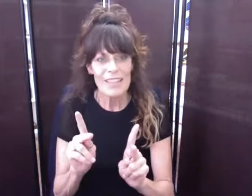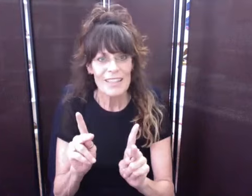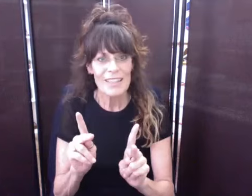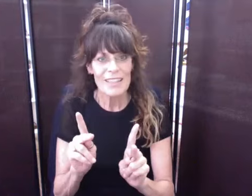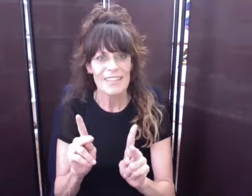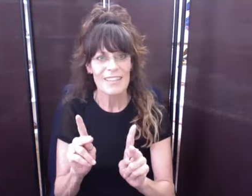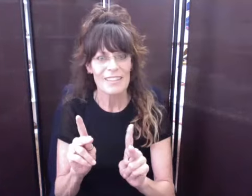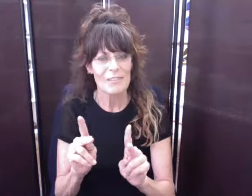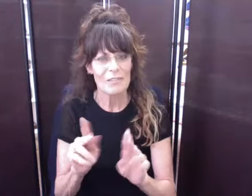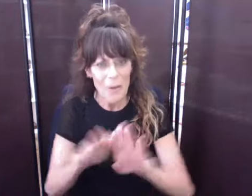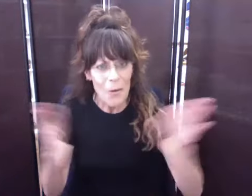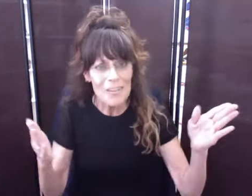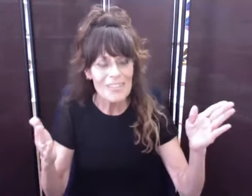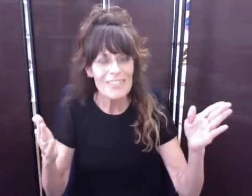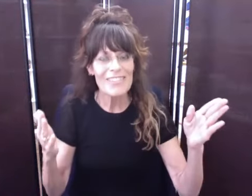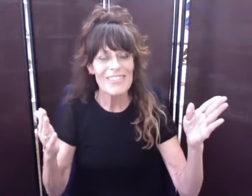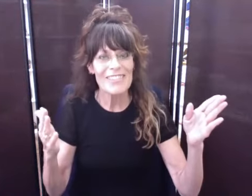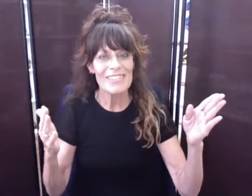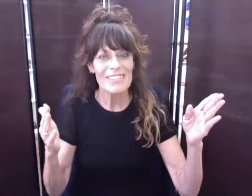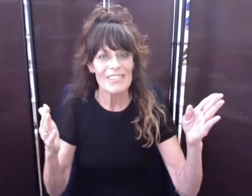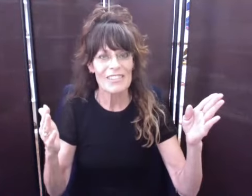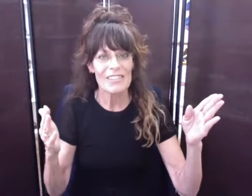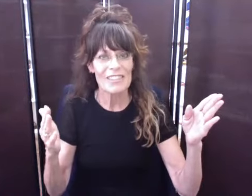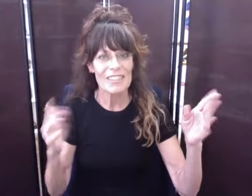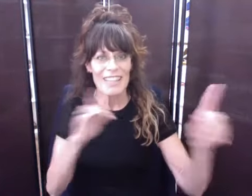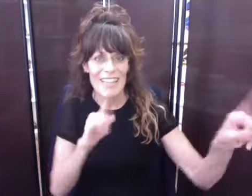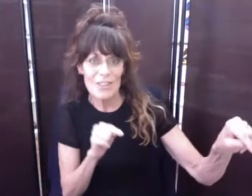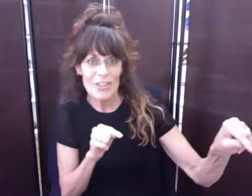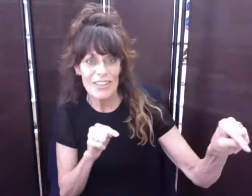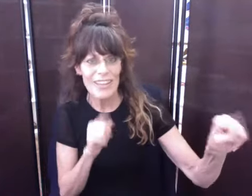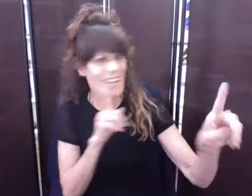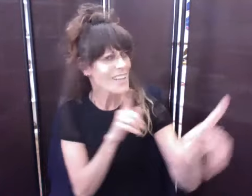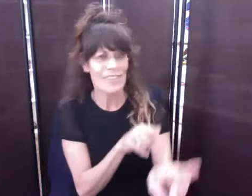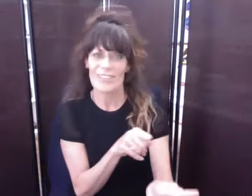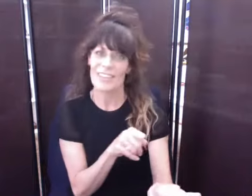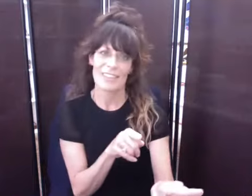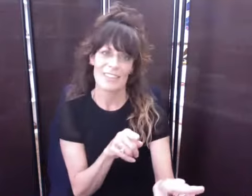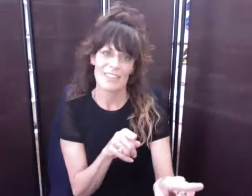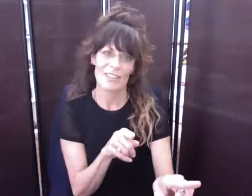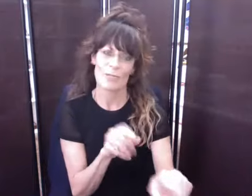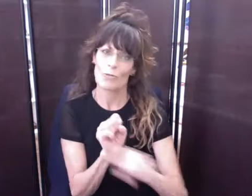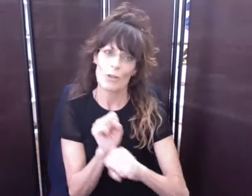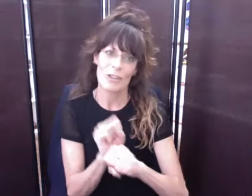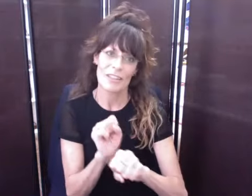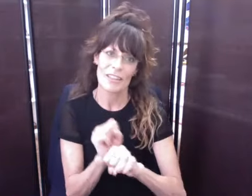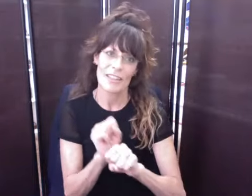unanswered. Just answer it. Just answer it and do the work and experience this God who loves